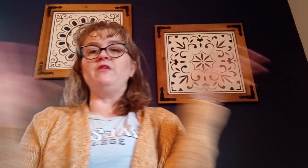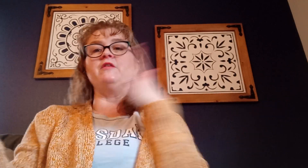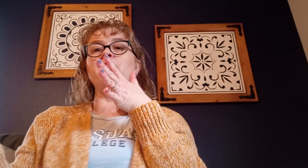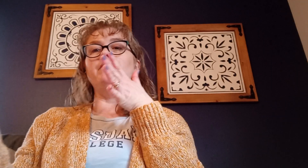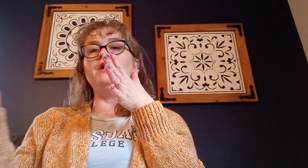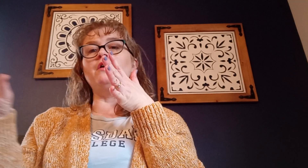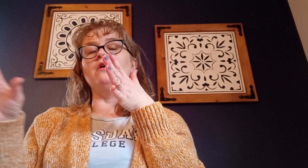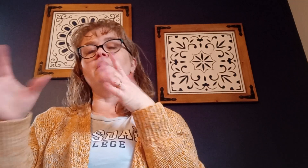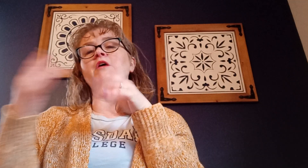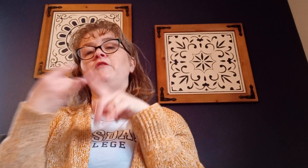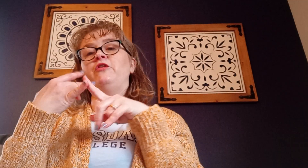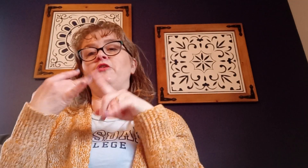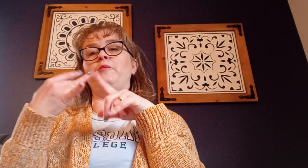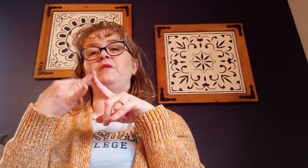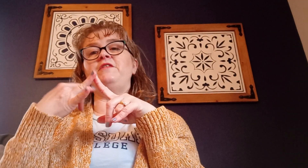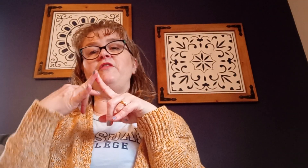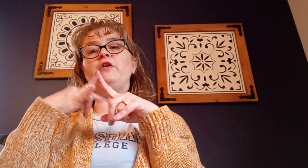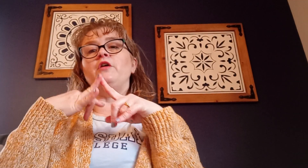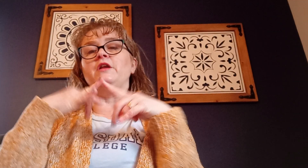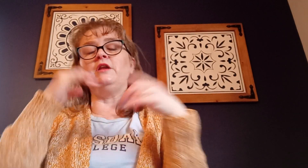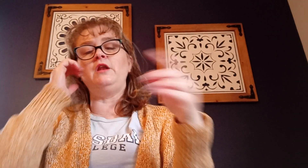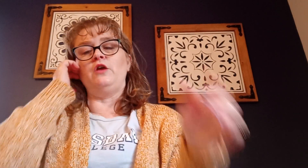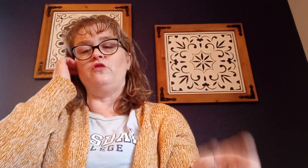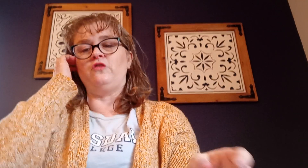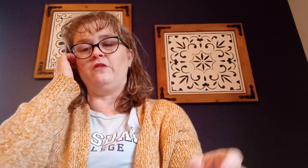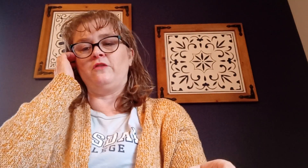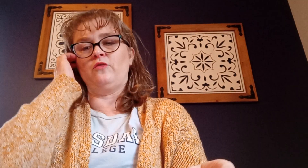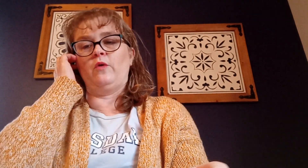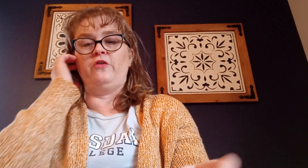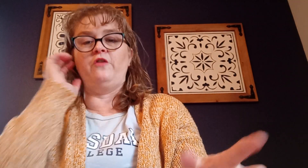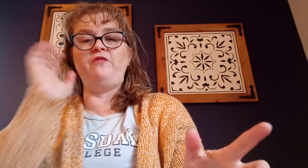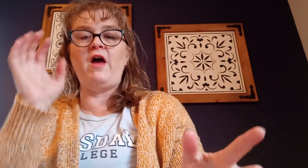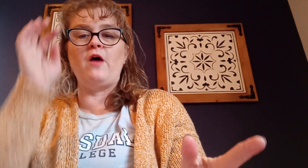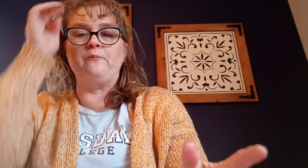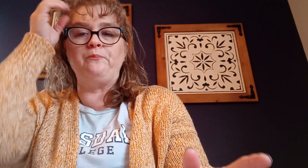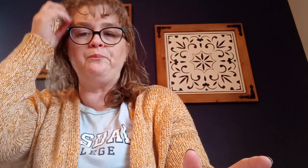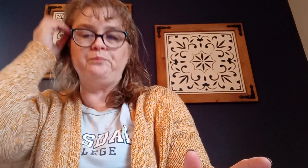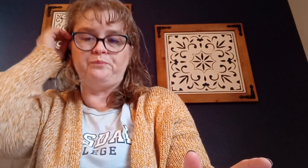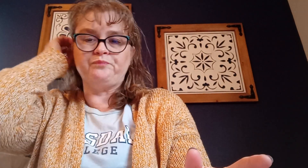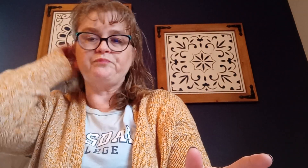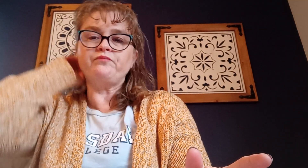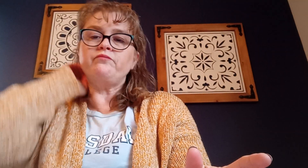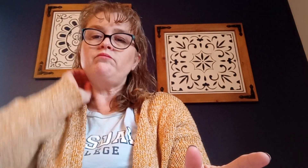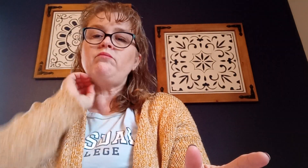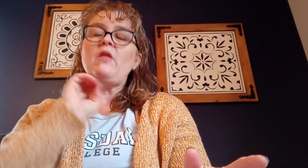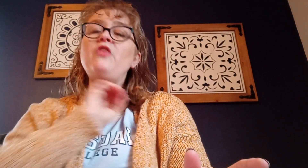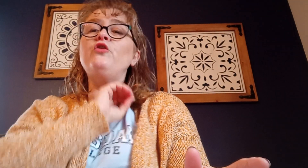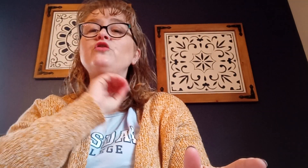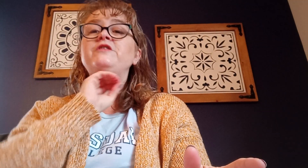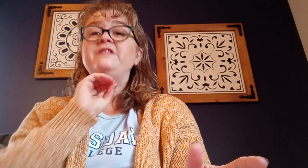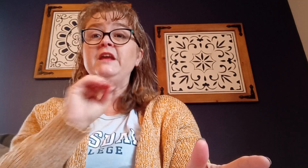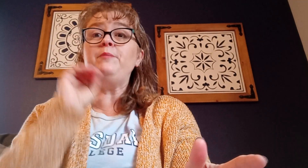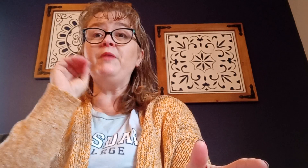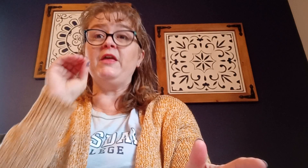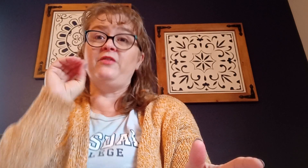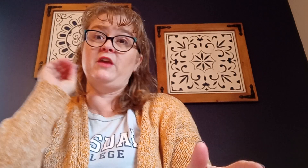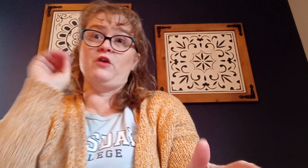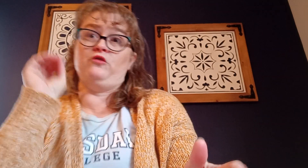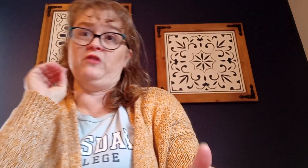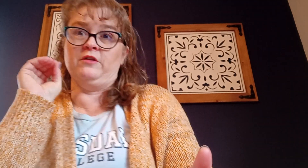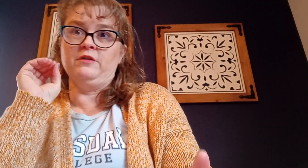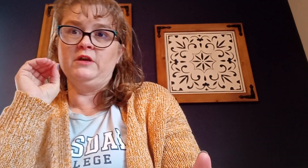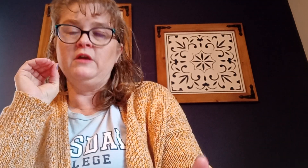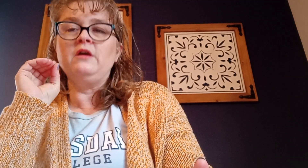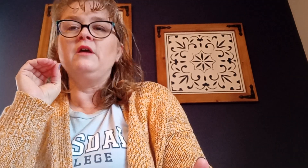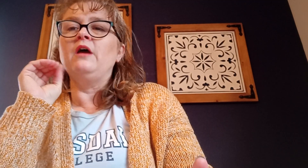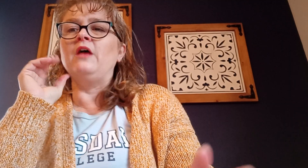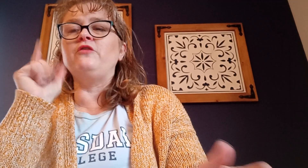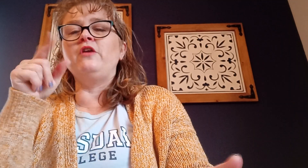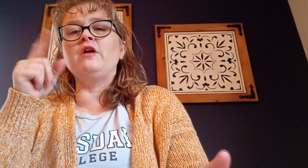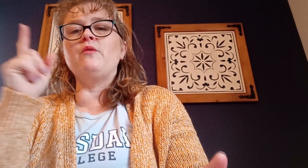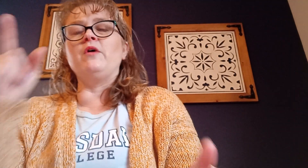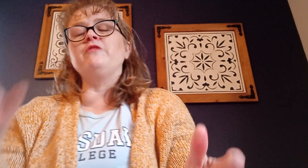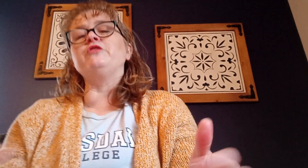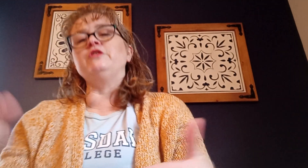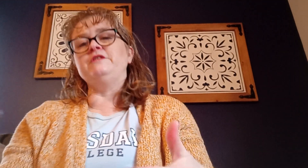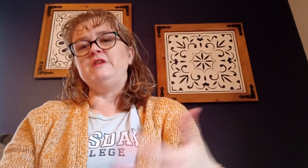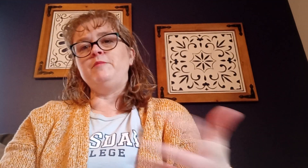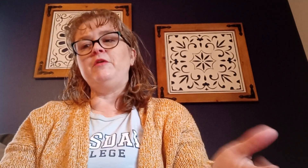the middle of either the Pacific or Indian Oceans. That's where they're found. They're deep in the ocean. And so you go, well, if they're deep in